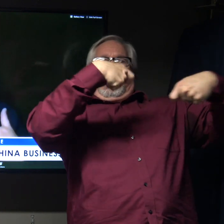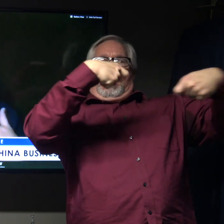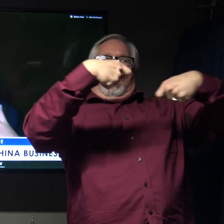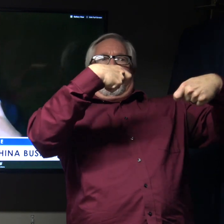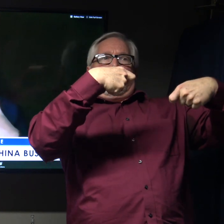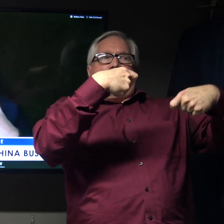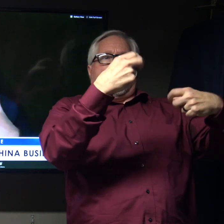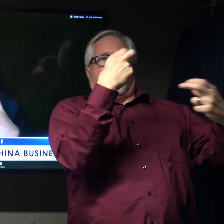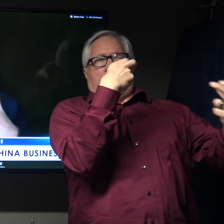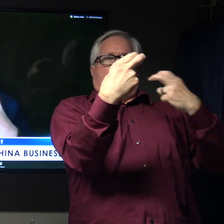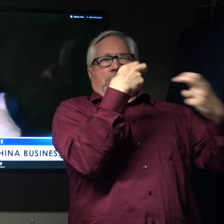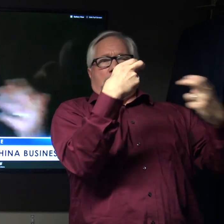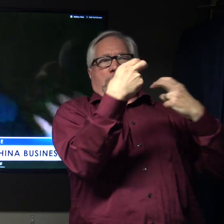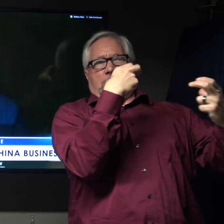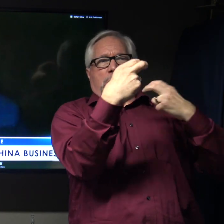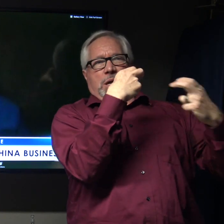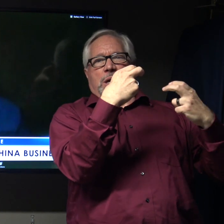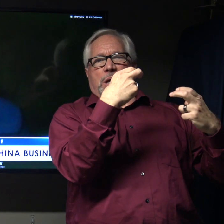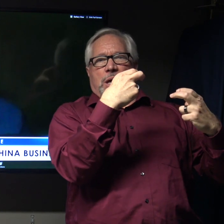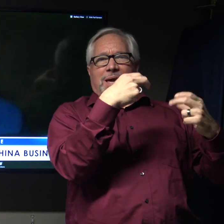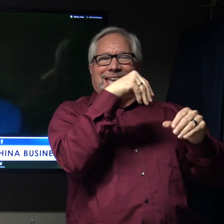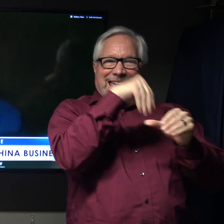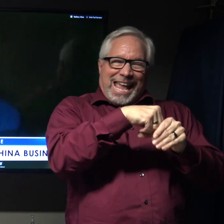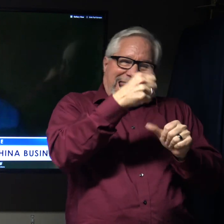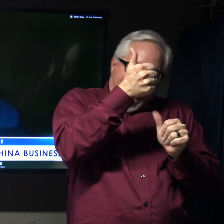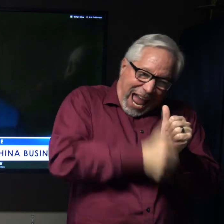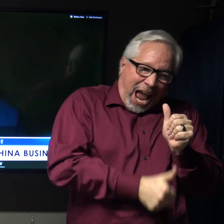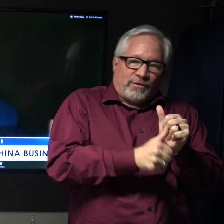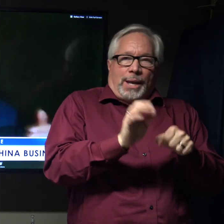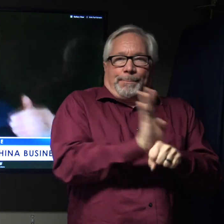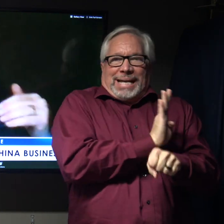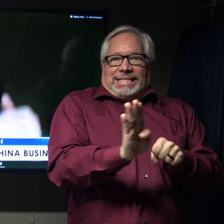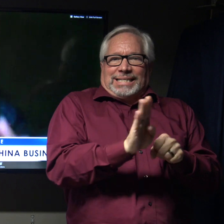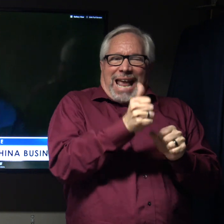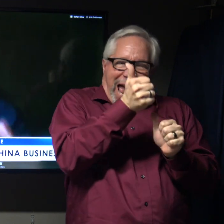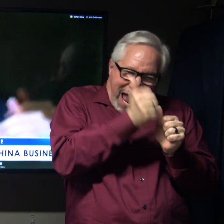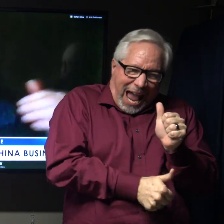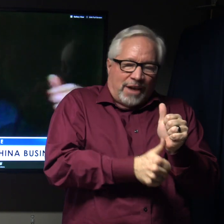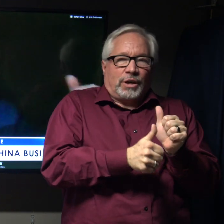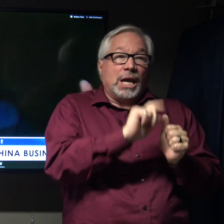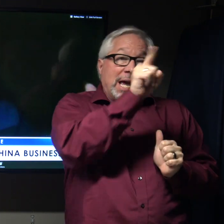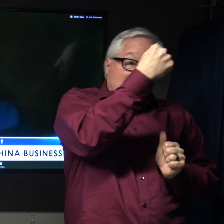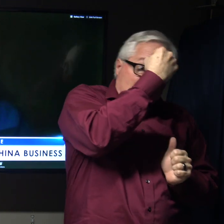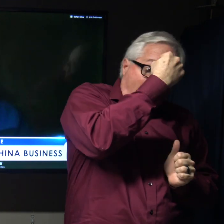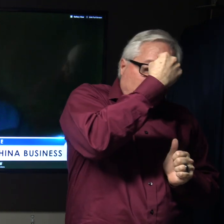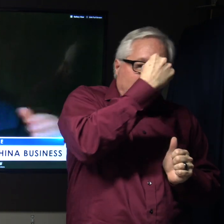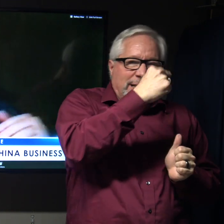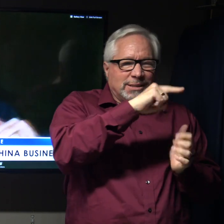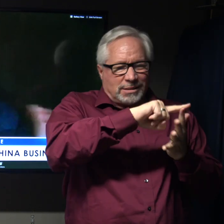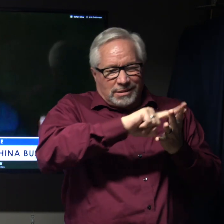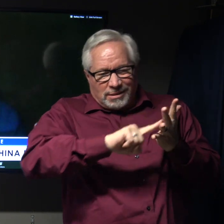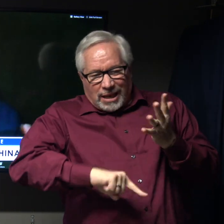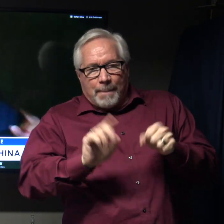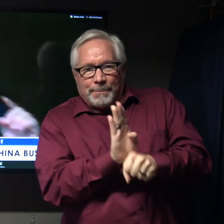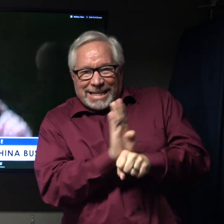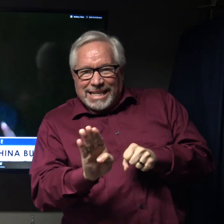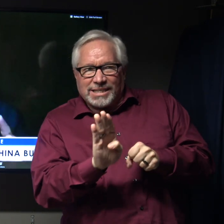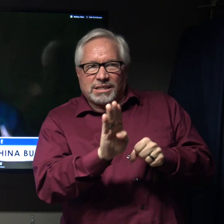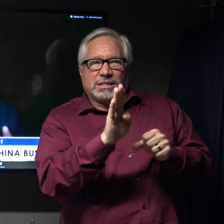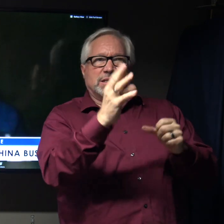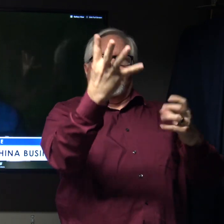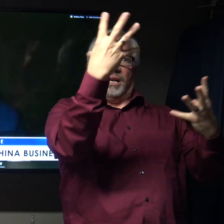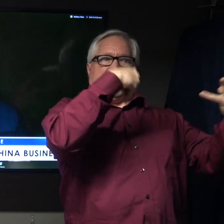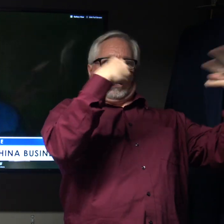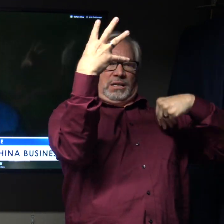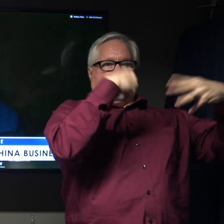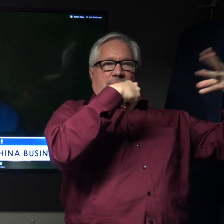been investing in, I mean, in virtually everything you can imagine in America, not just in governments and in businesses,